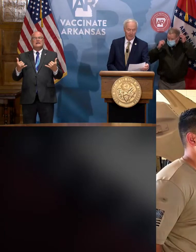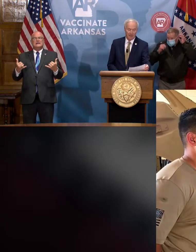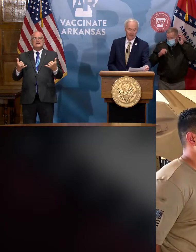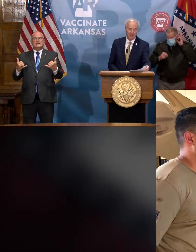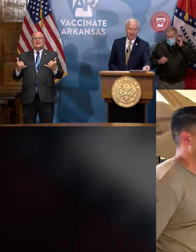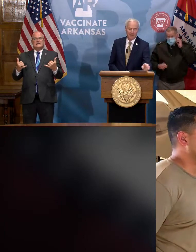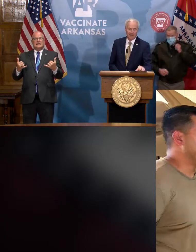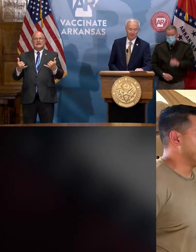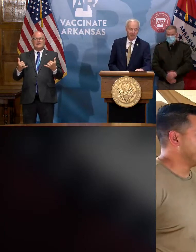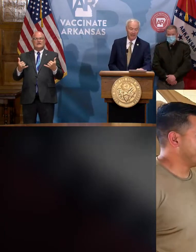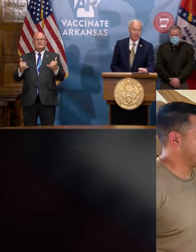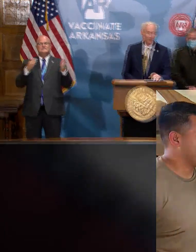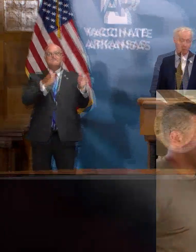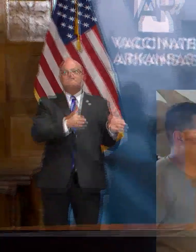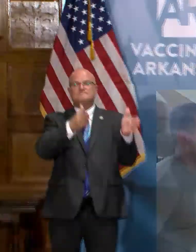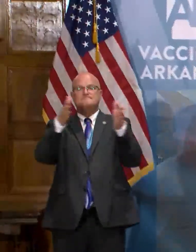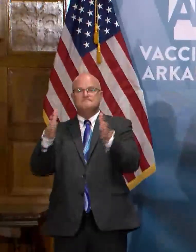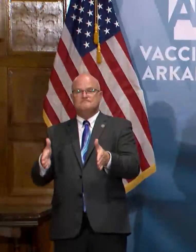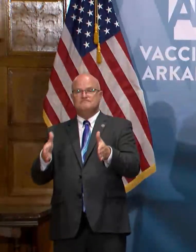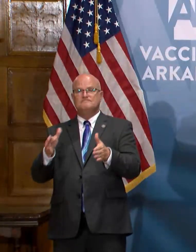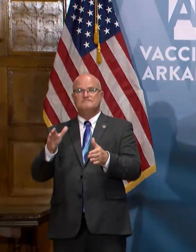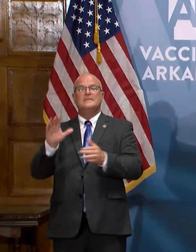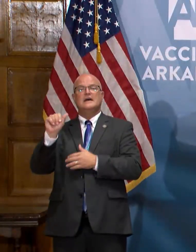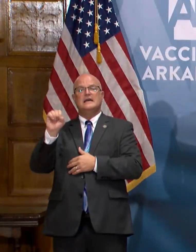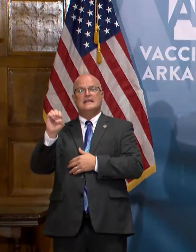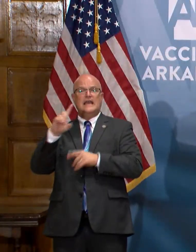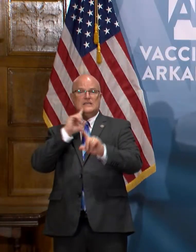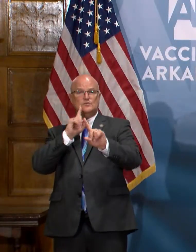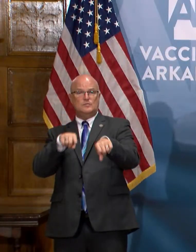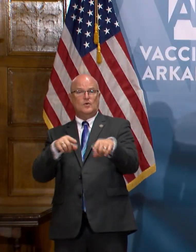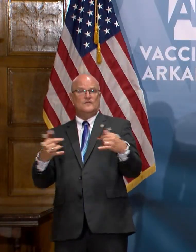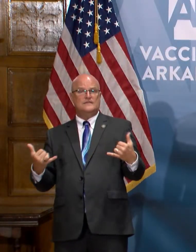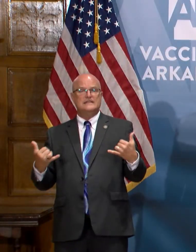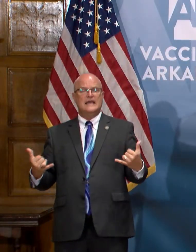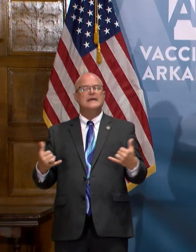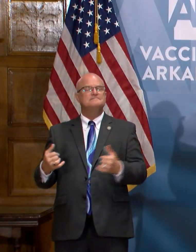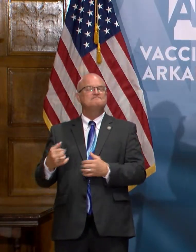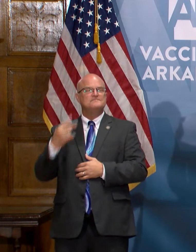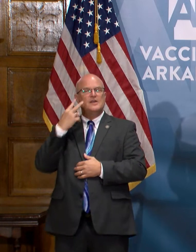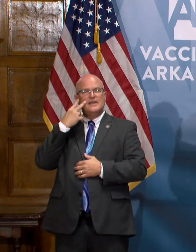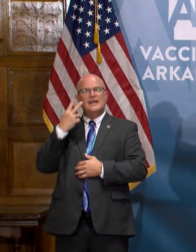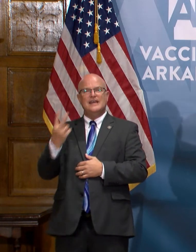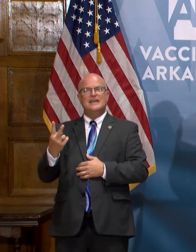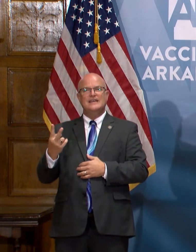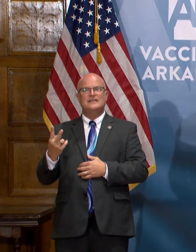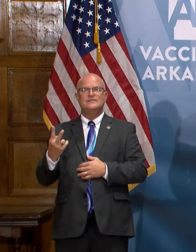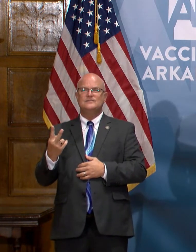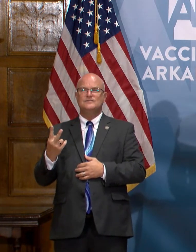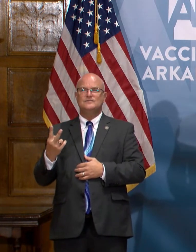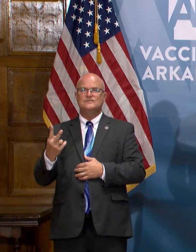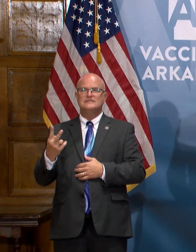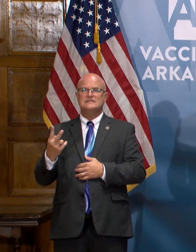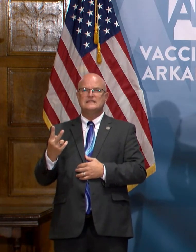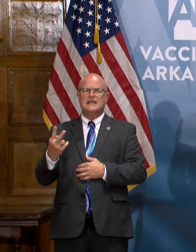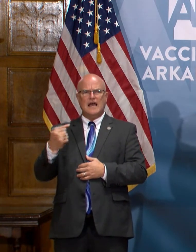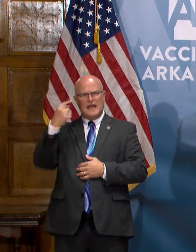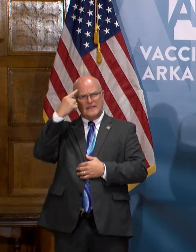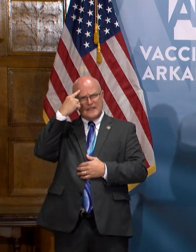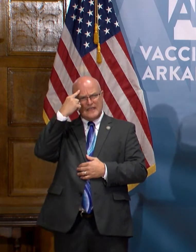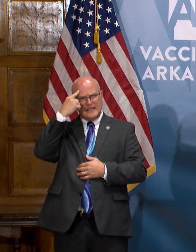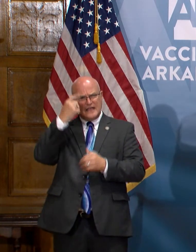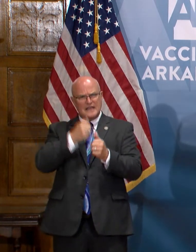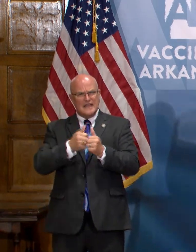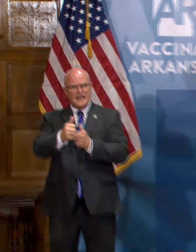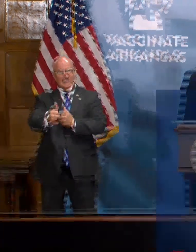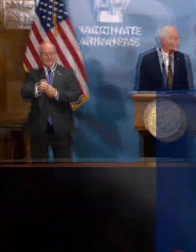to our case report for today. And you'll see, I think I got ahead of